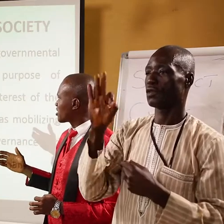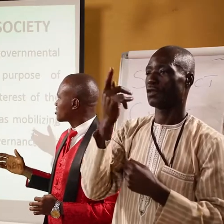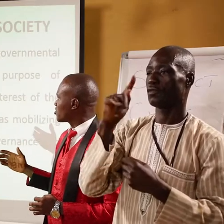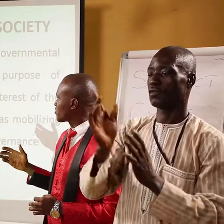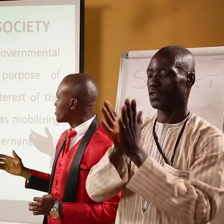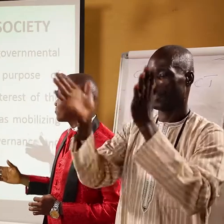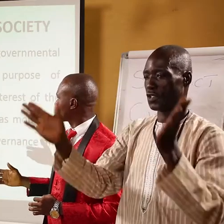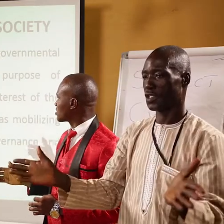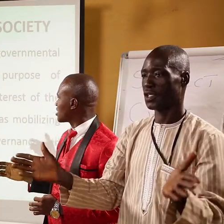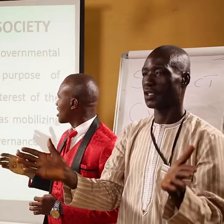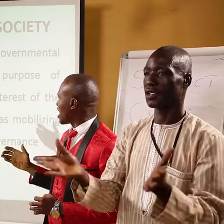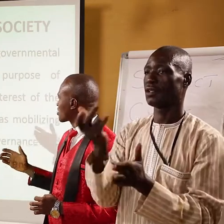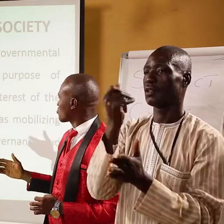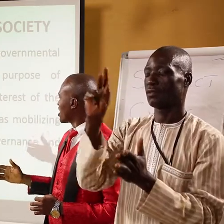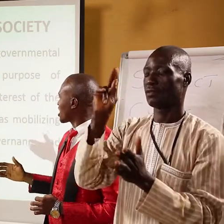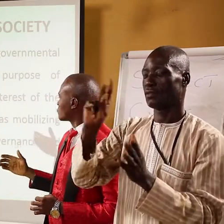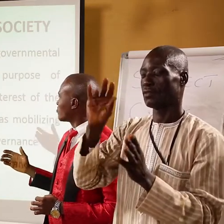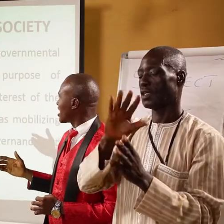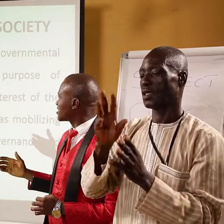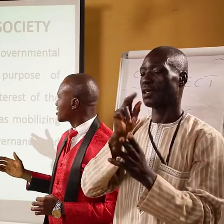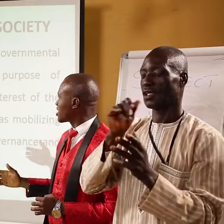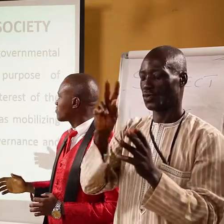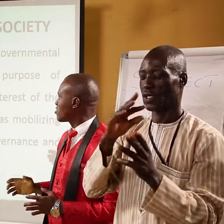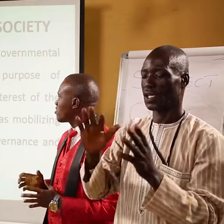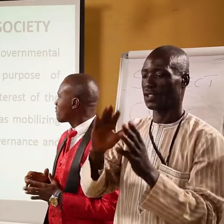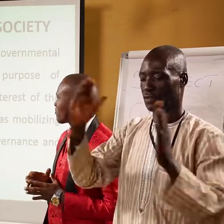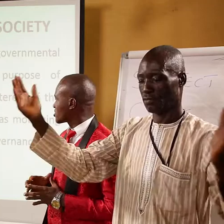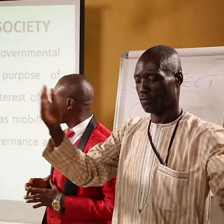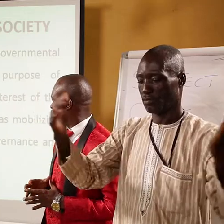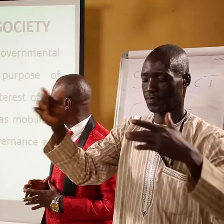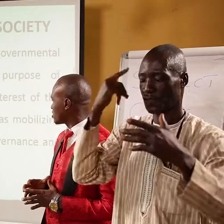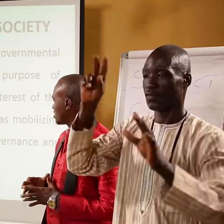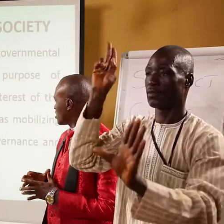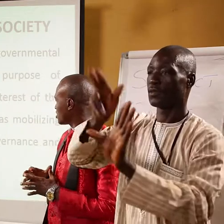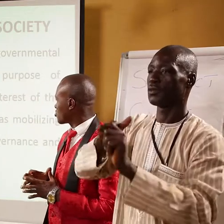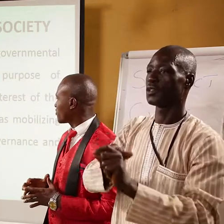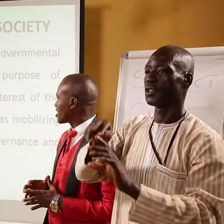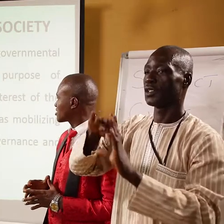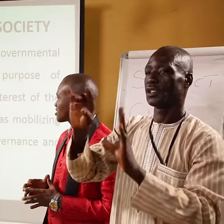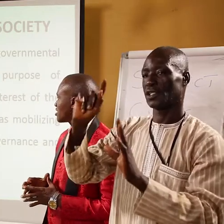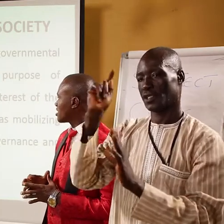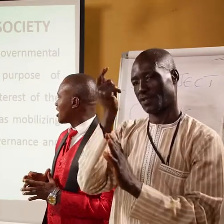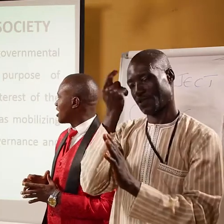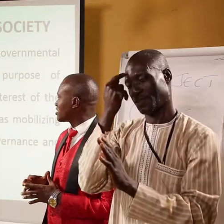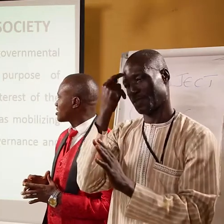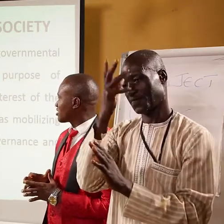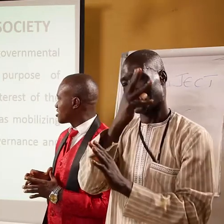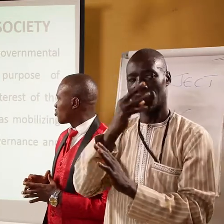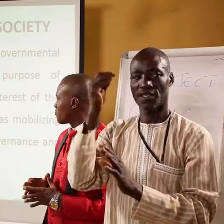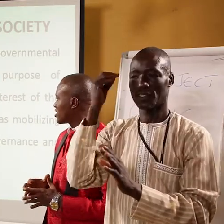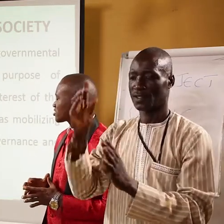the generality of the people, as well as mobilizing them for participation in the governance